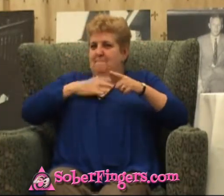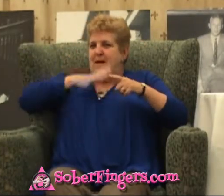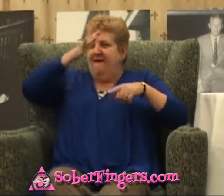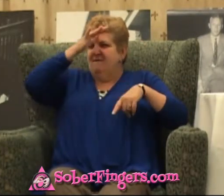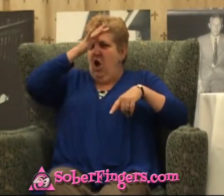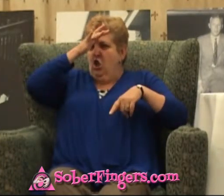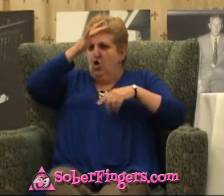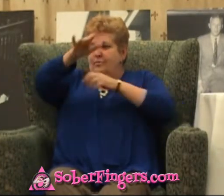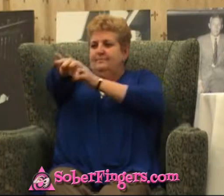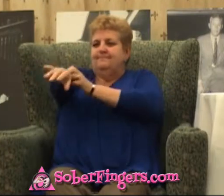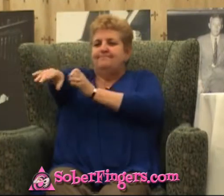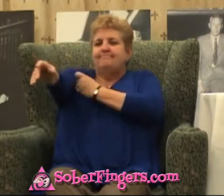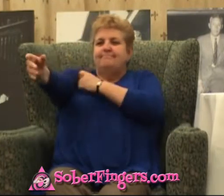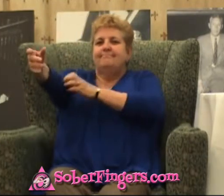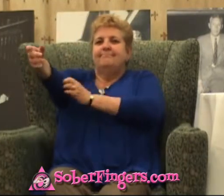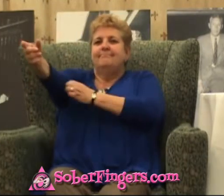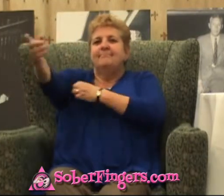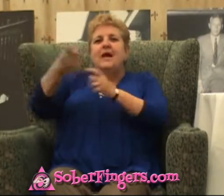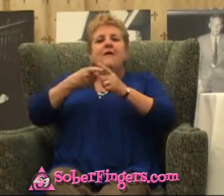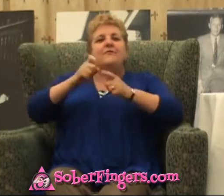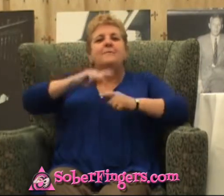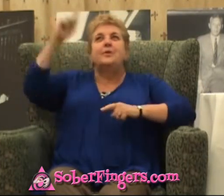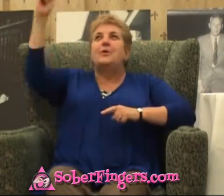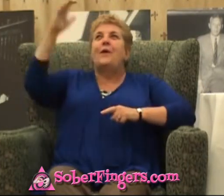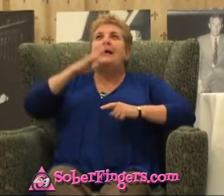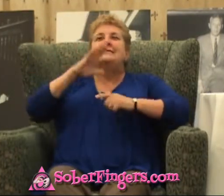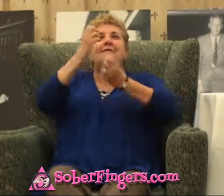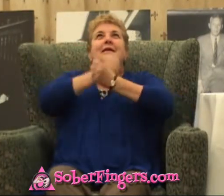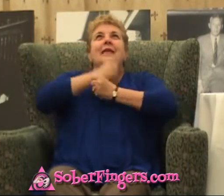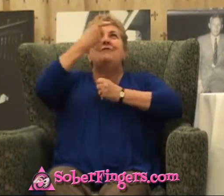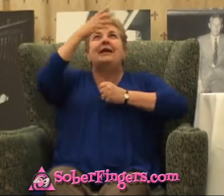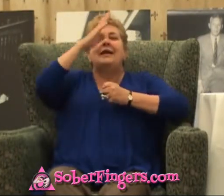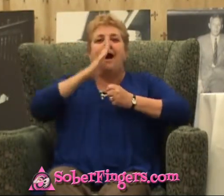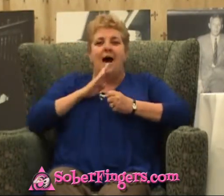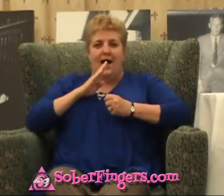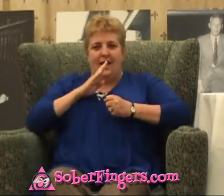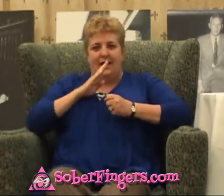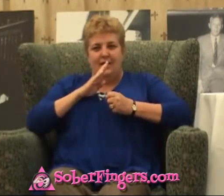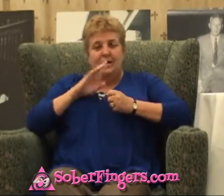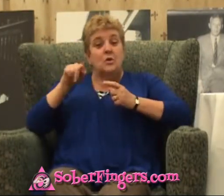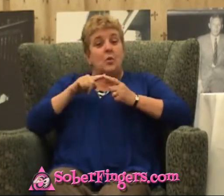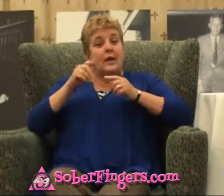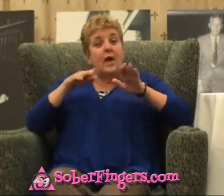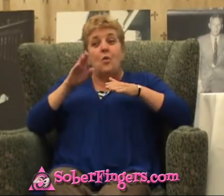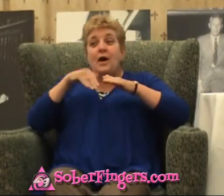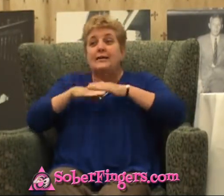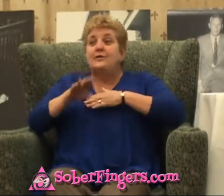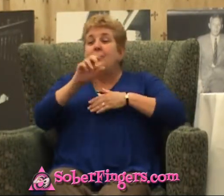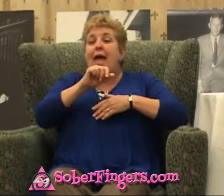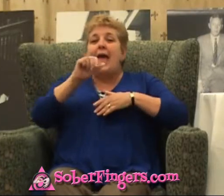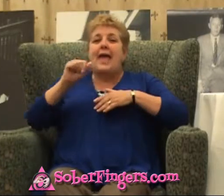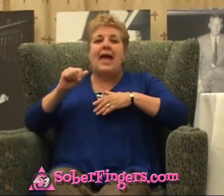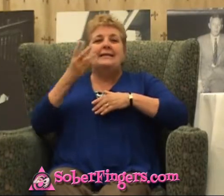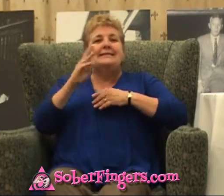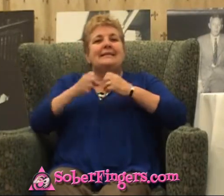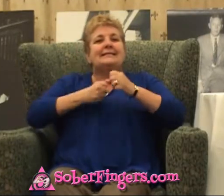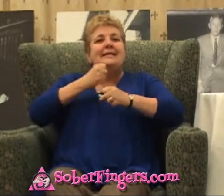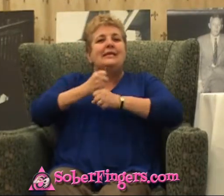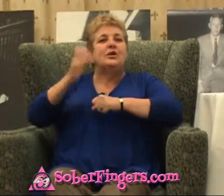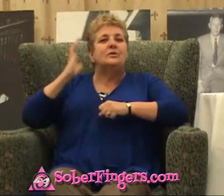from the grace of a loving God that when I walked into you guys 16 years ago, there was nothing that you could tell me that could make me believe in it.